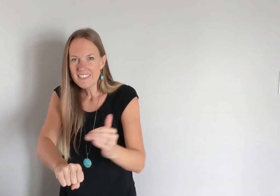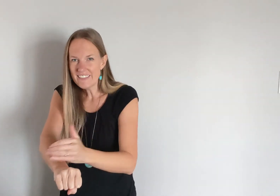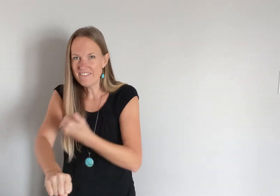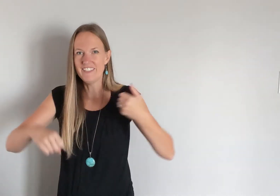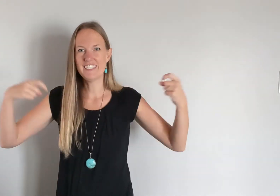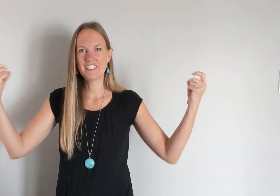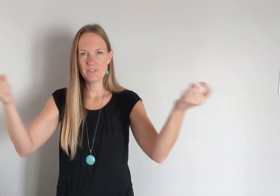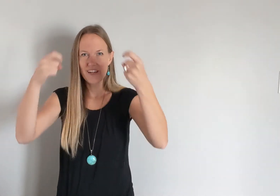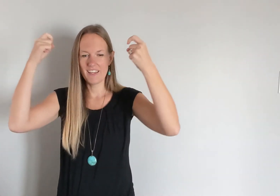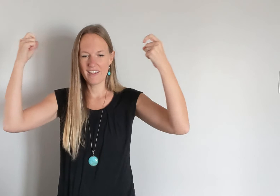to victory.